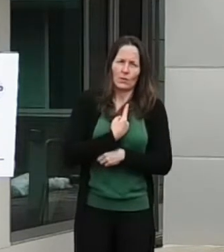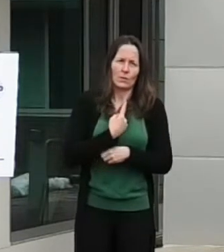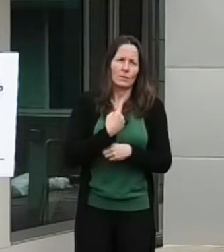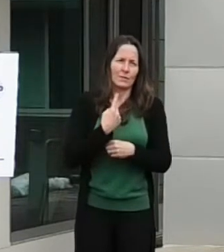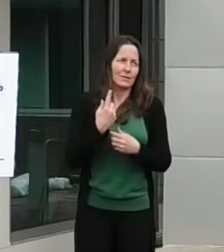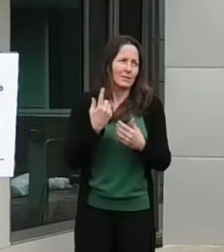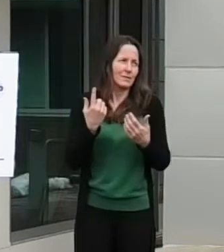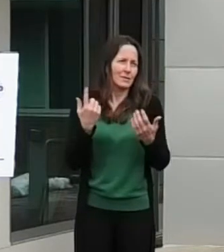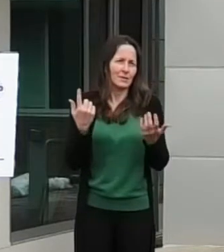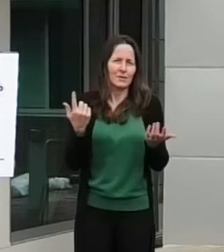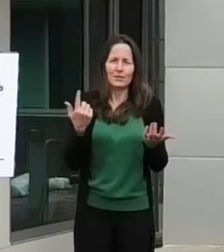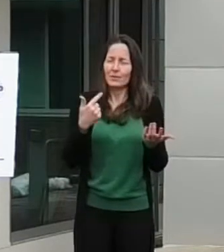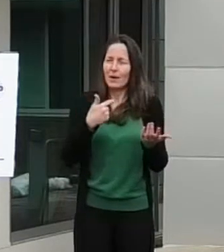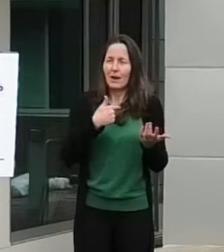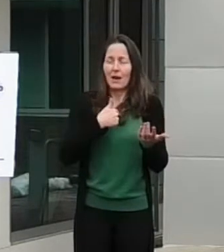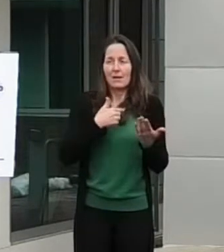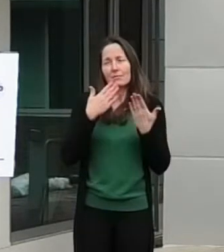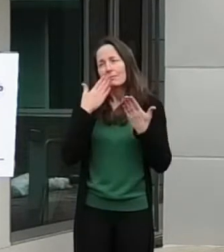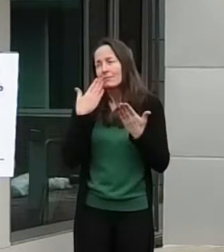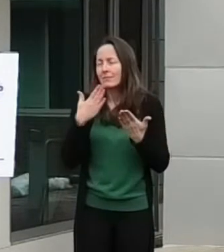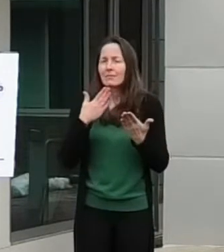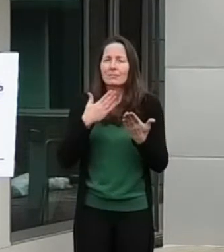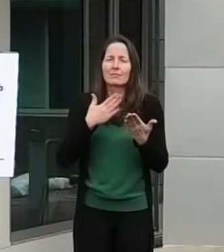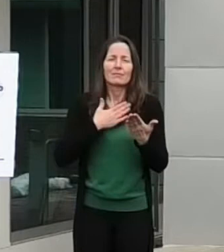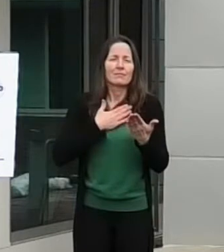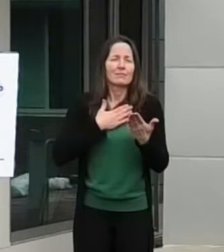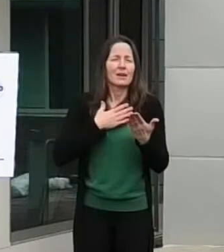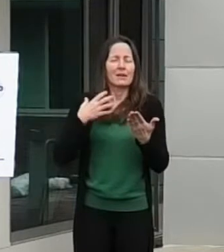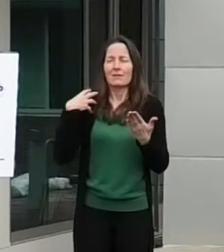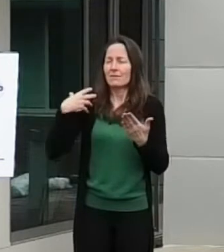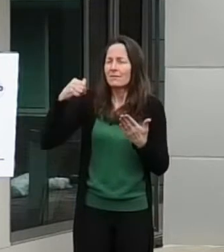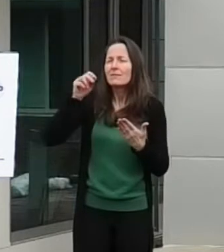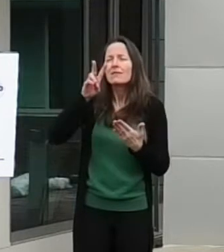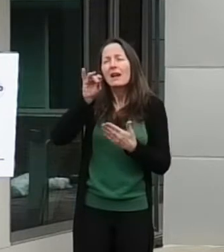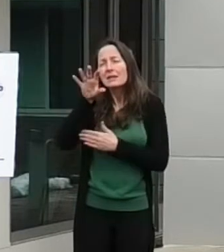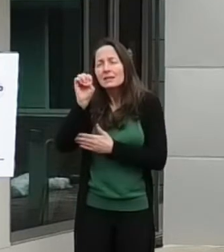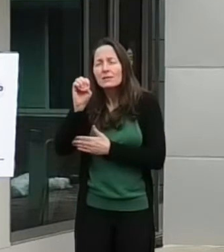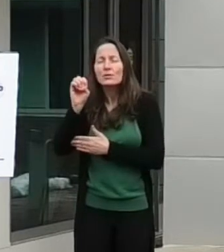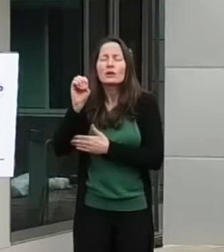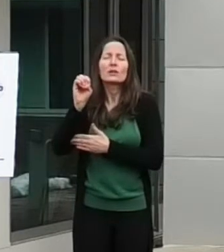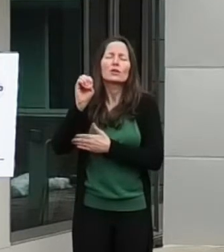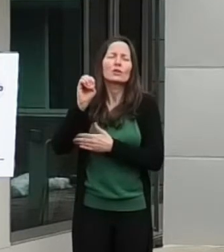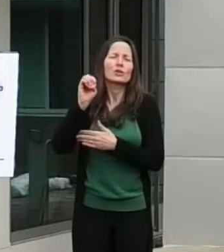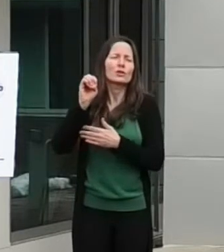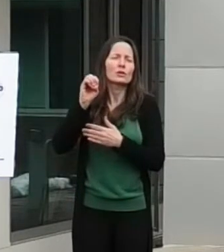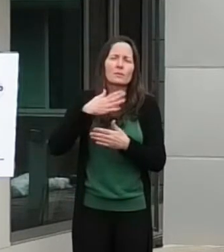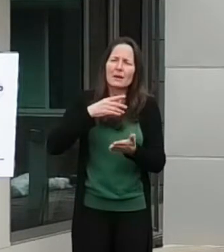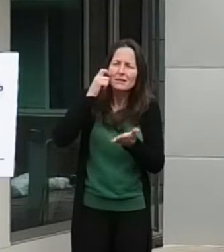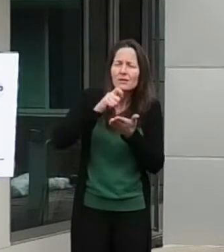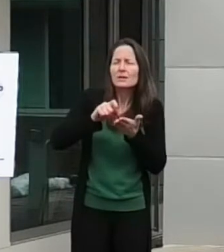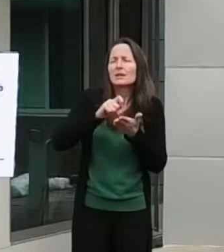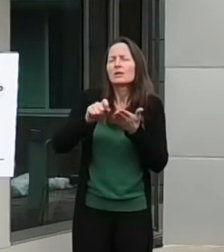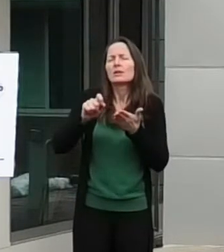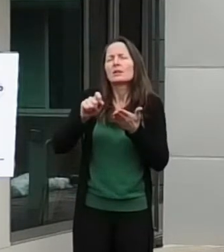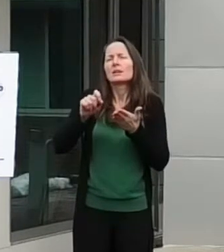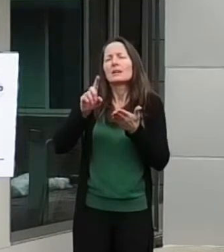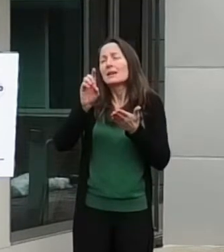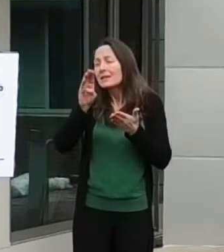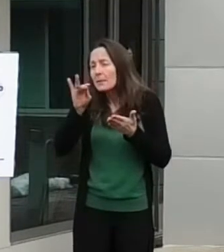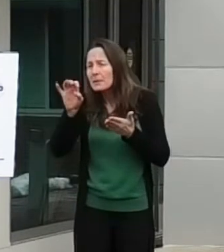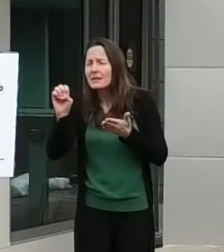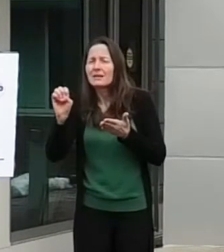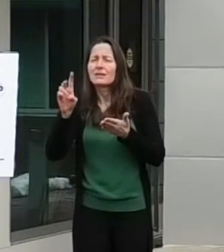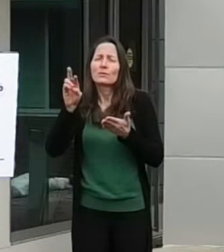amazing leadership team, my vice chair, Nancy McAllister, our secretary, Debbie Rivera, and our Office of Emergency